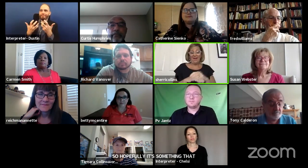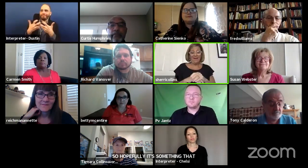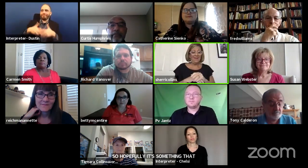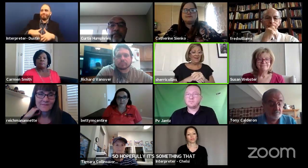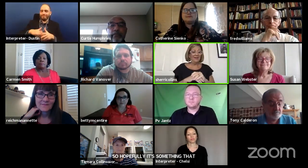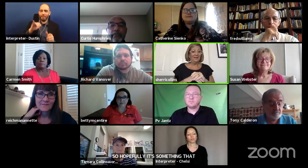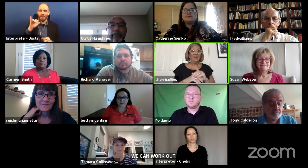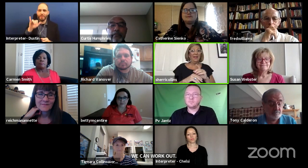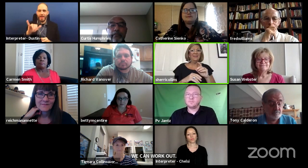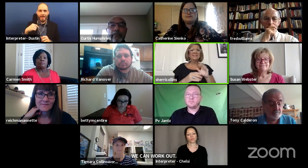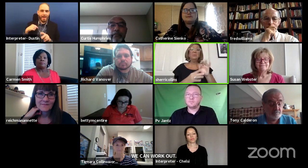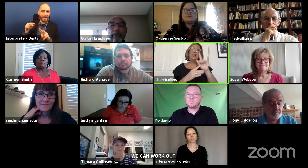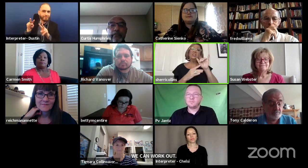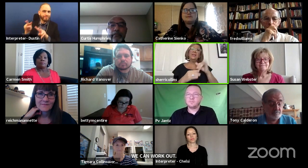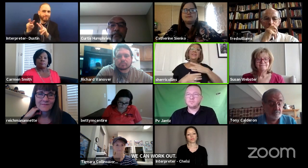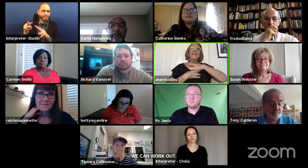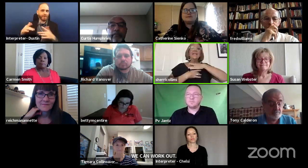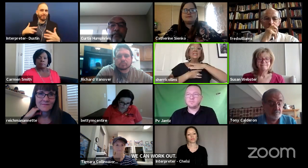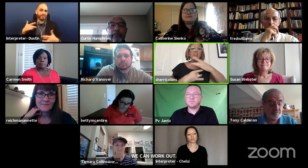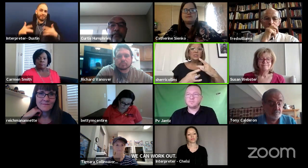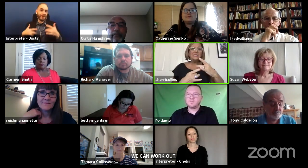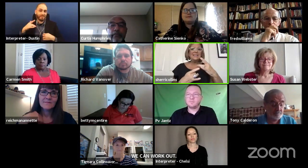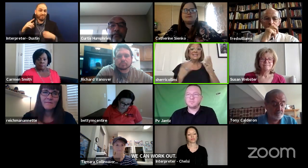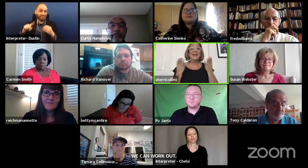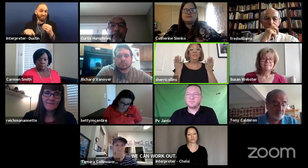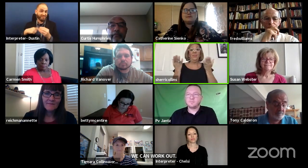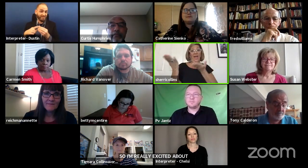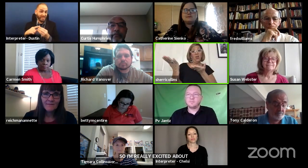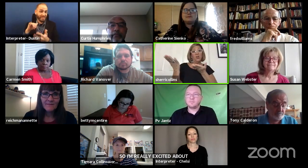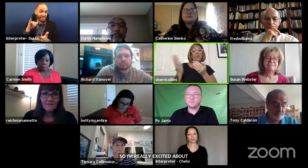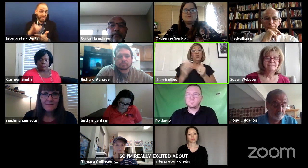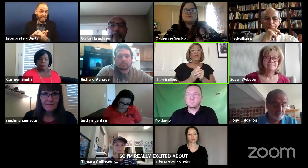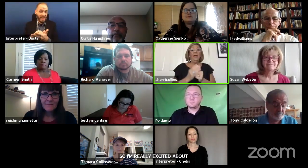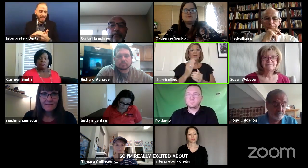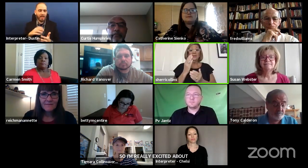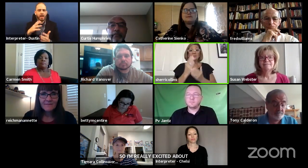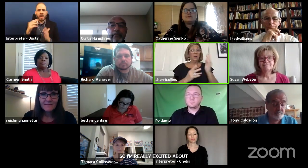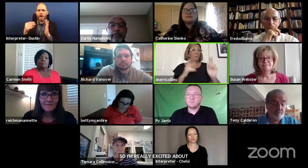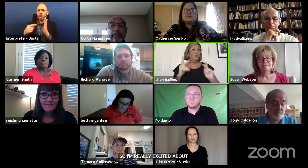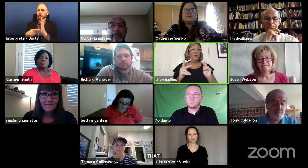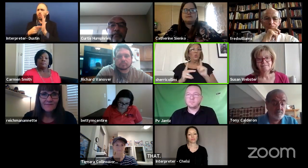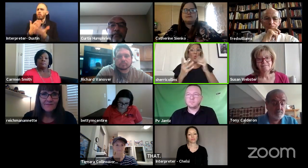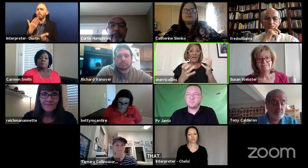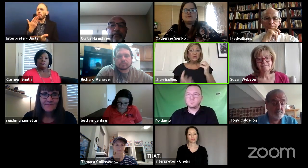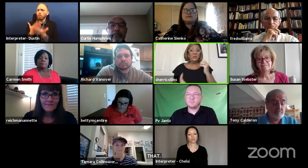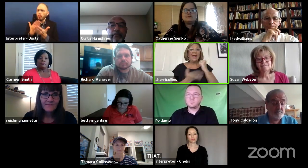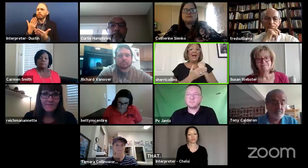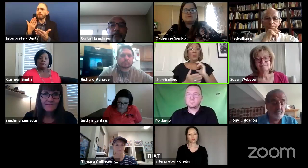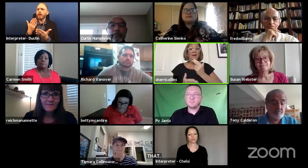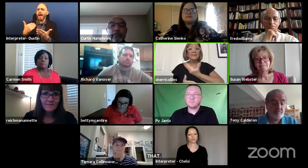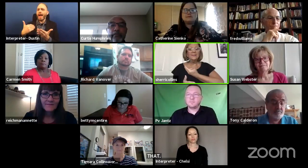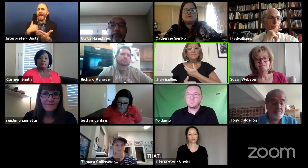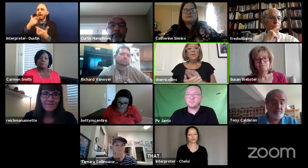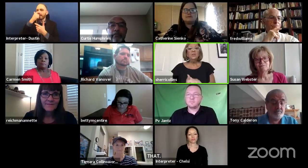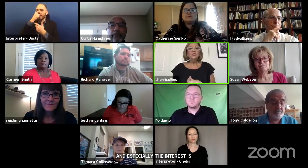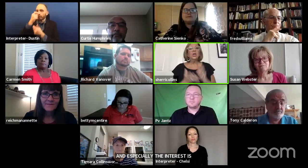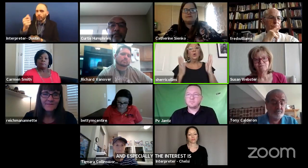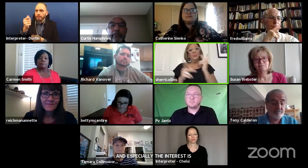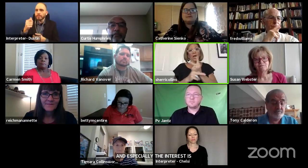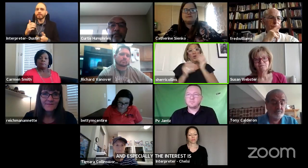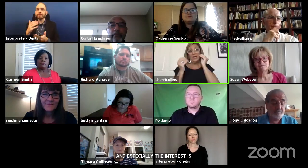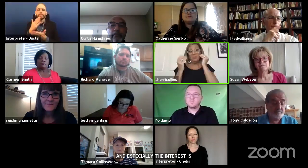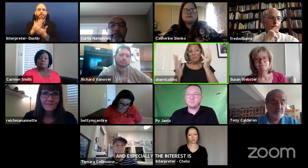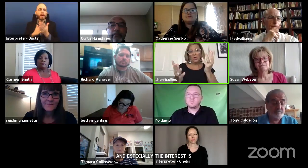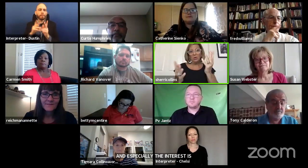about that, and especially the interest is there that some people want to help us.